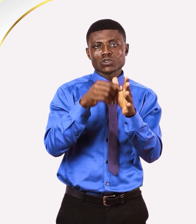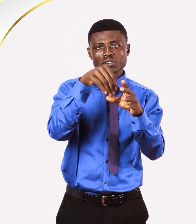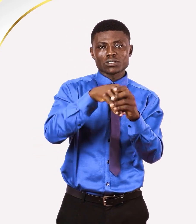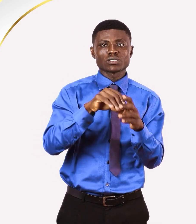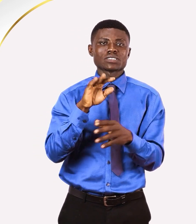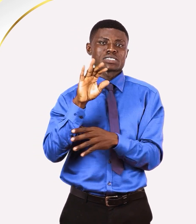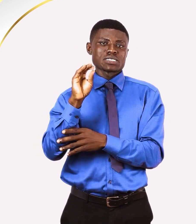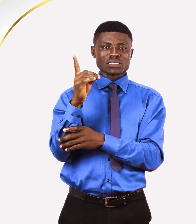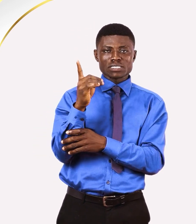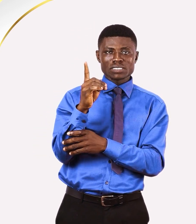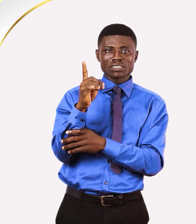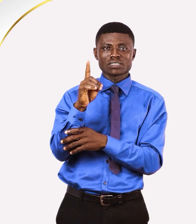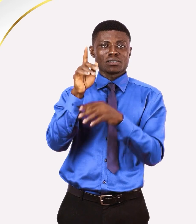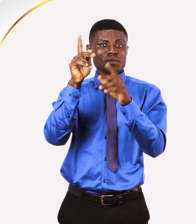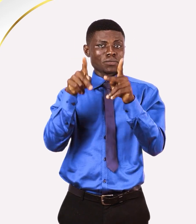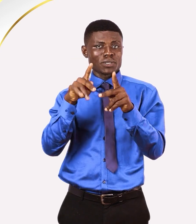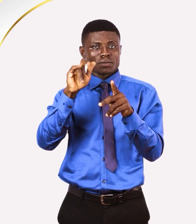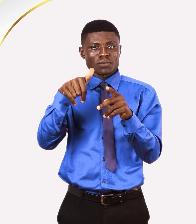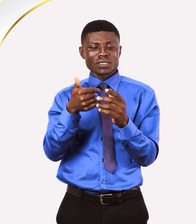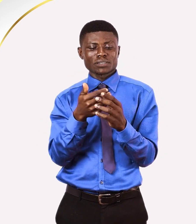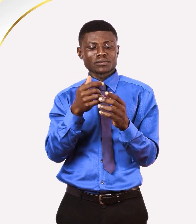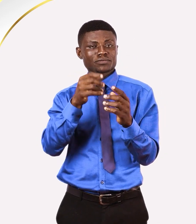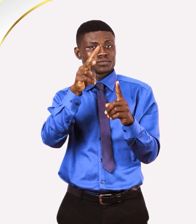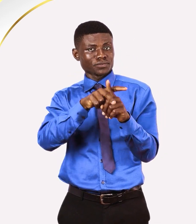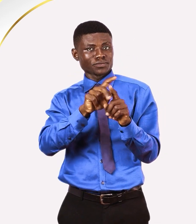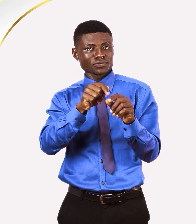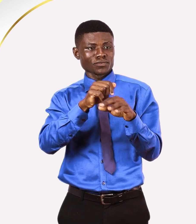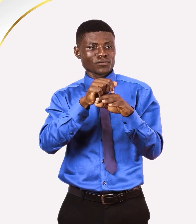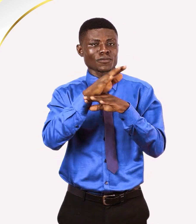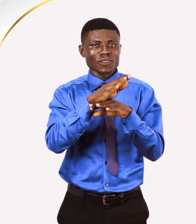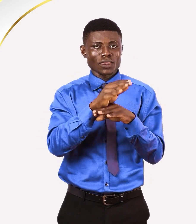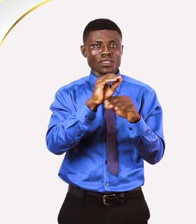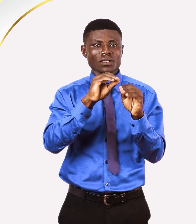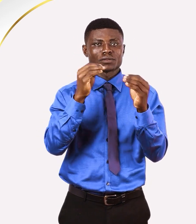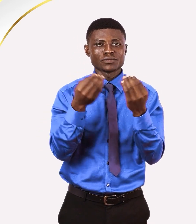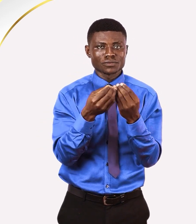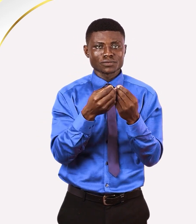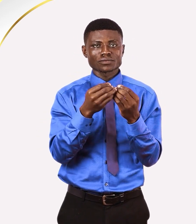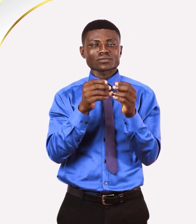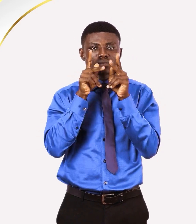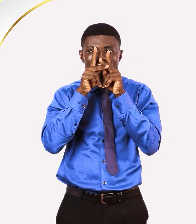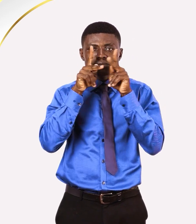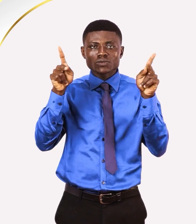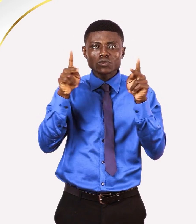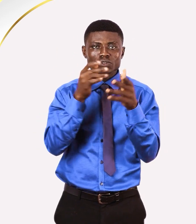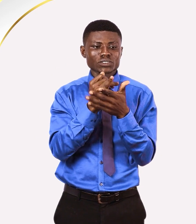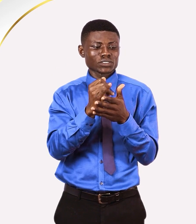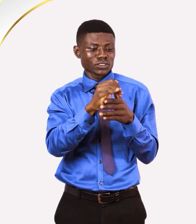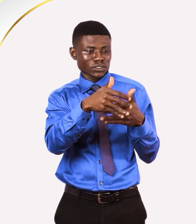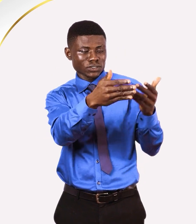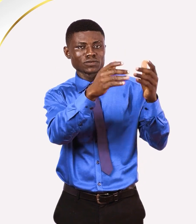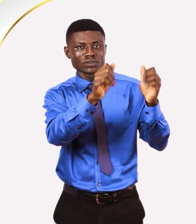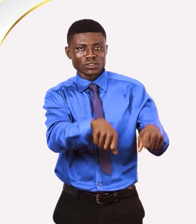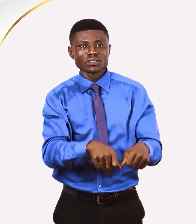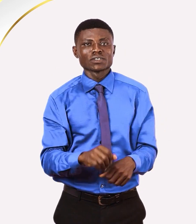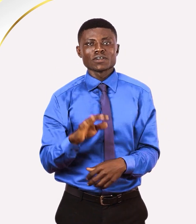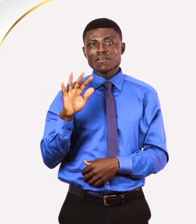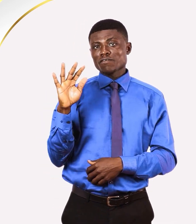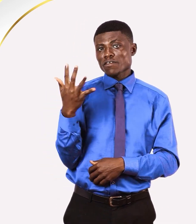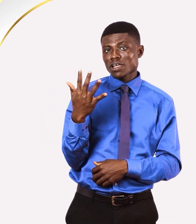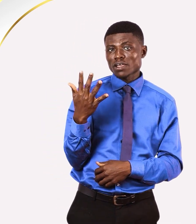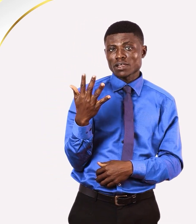be indicated. D. The application can then be submitted at the office of the the public